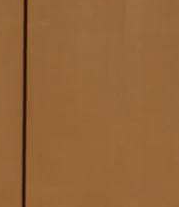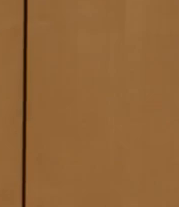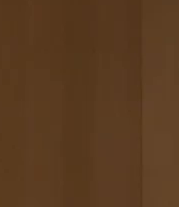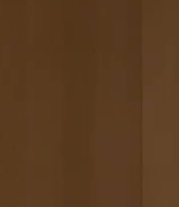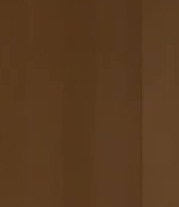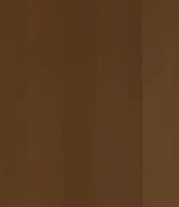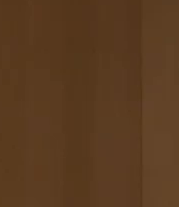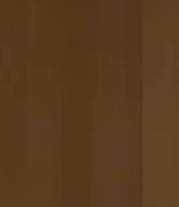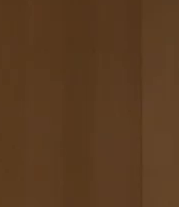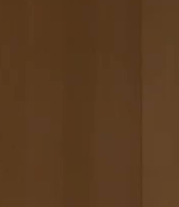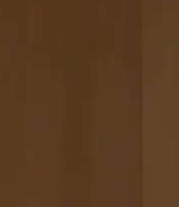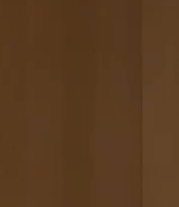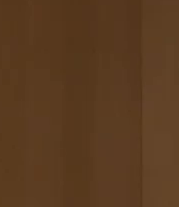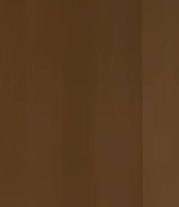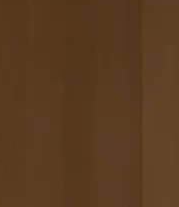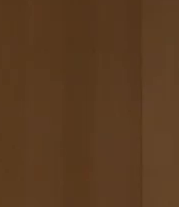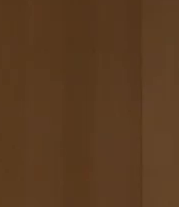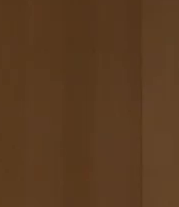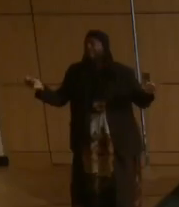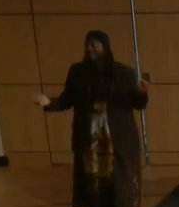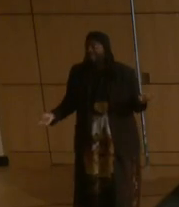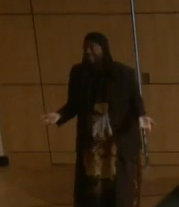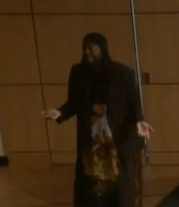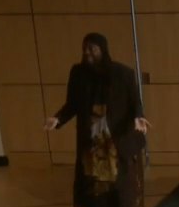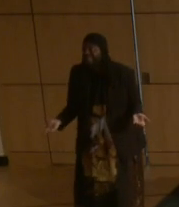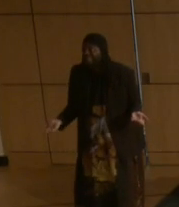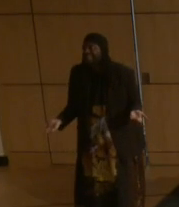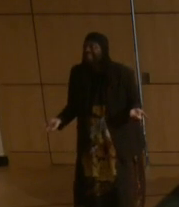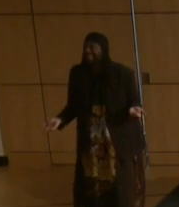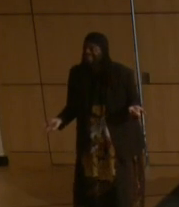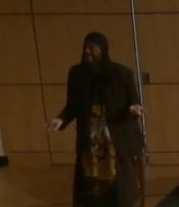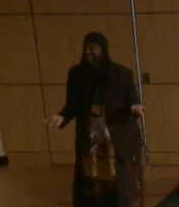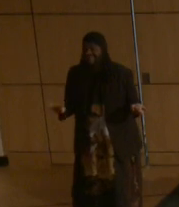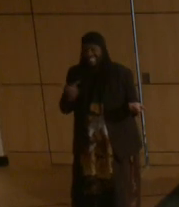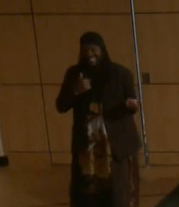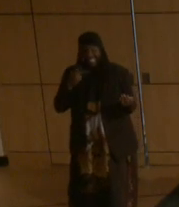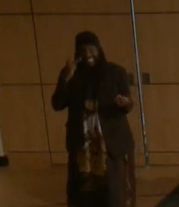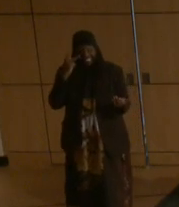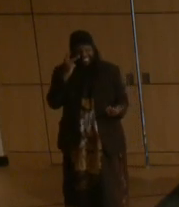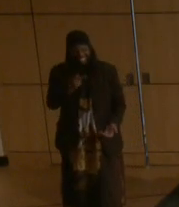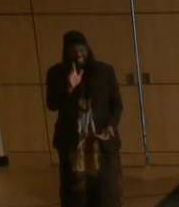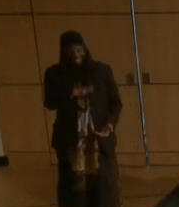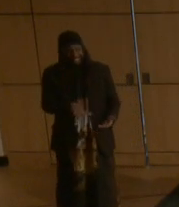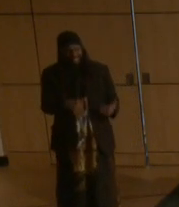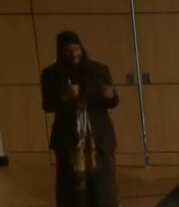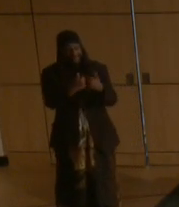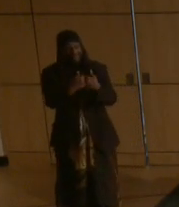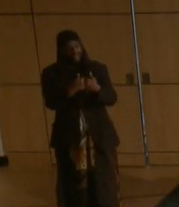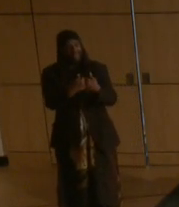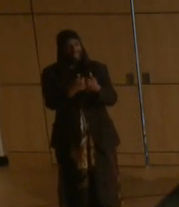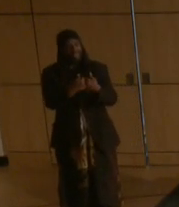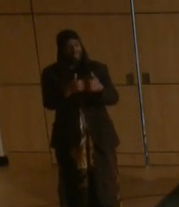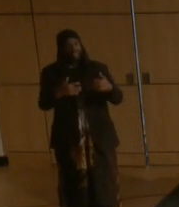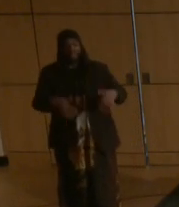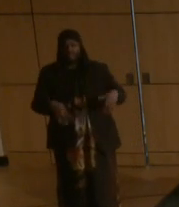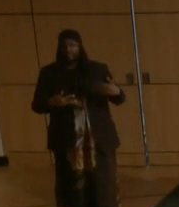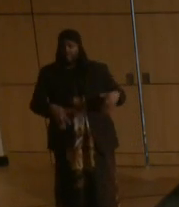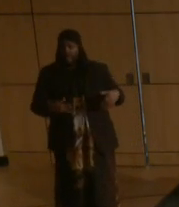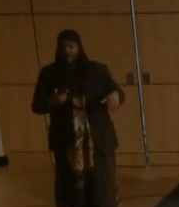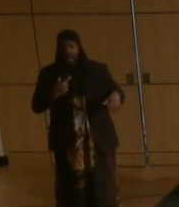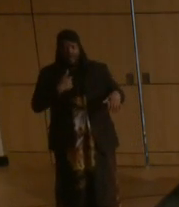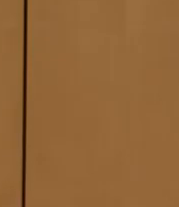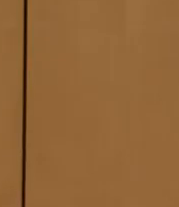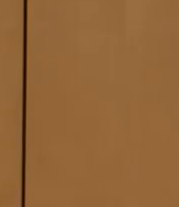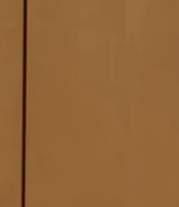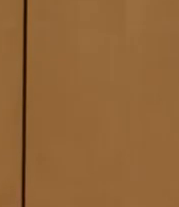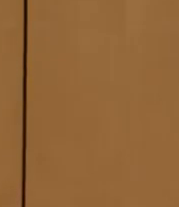disappear, maybe. Dissolve. And I look at that challenge and I meet it like all the challenges that I've ever met in